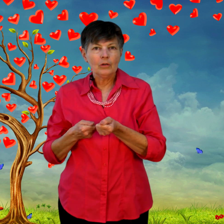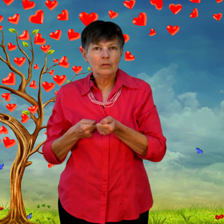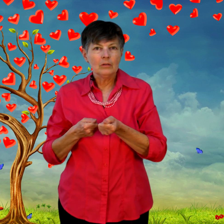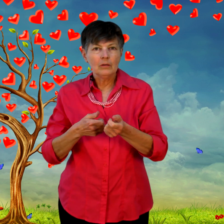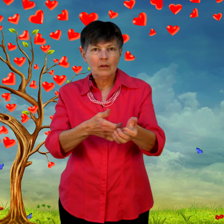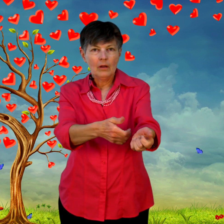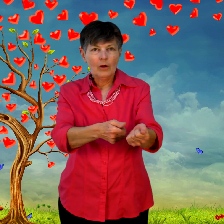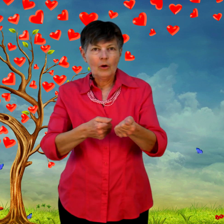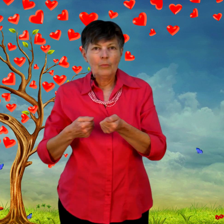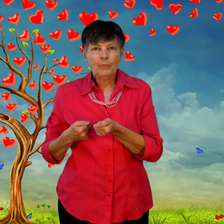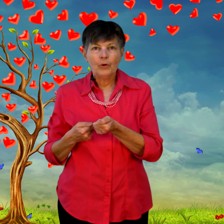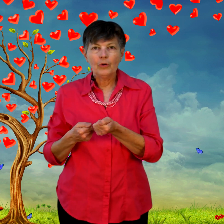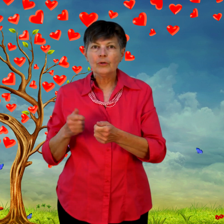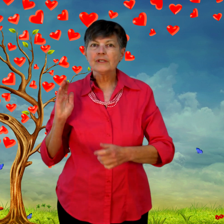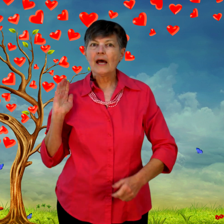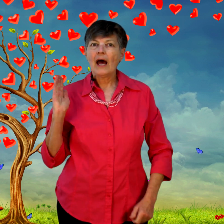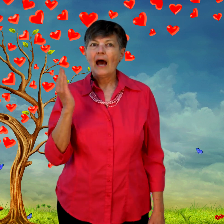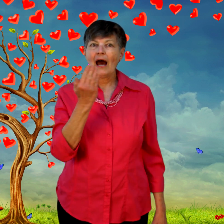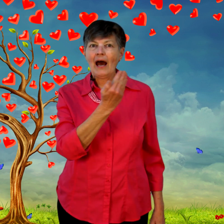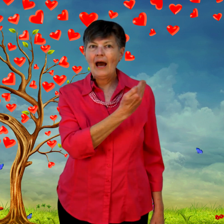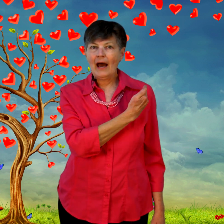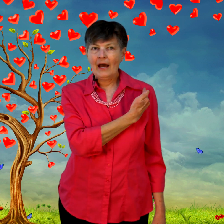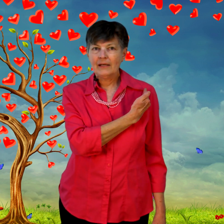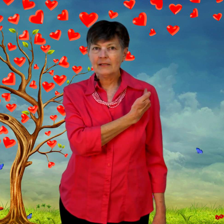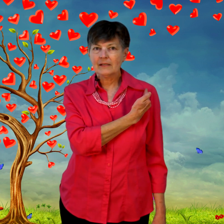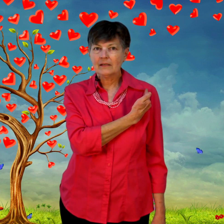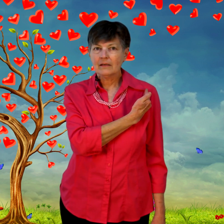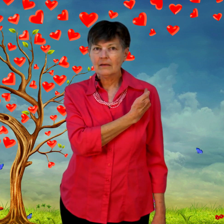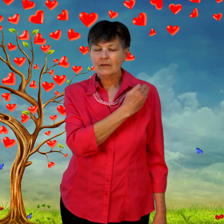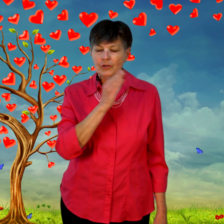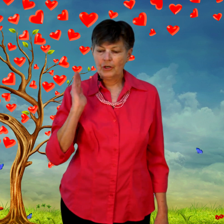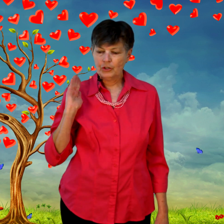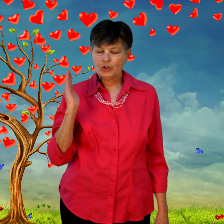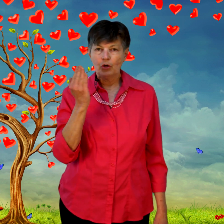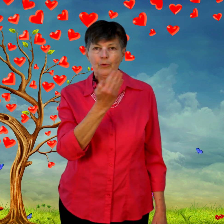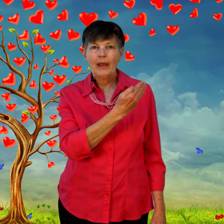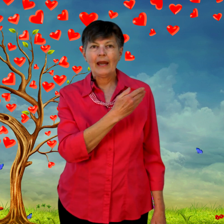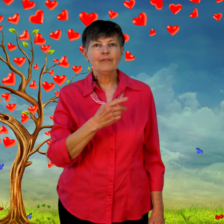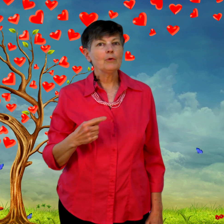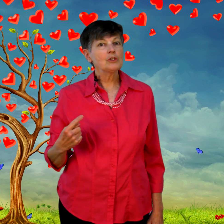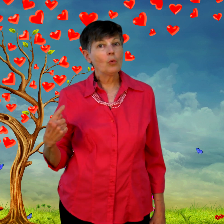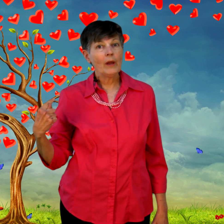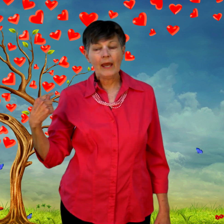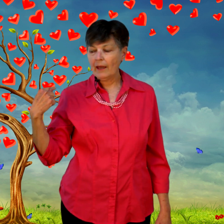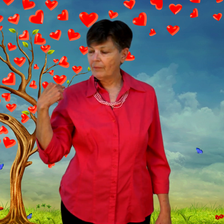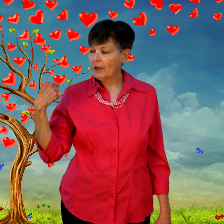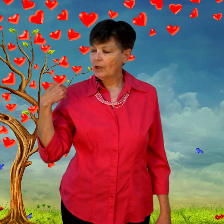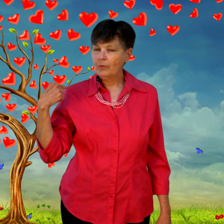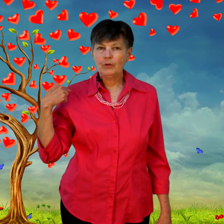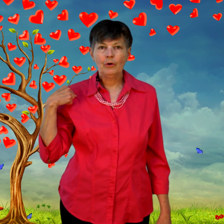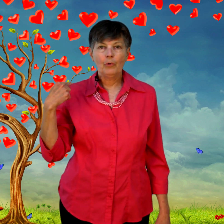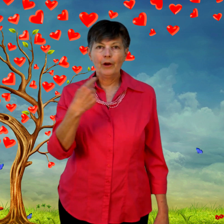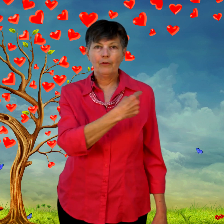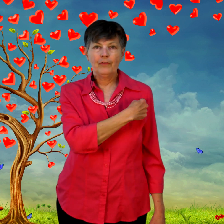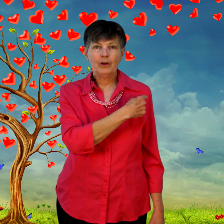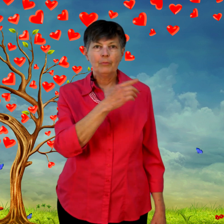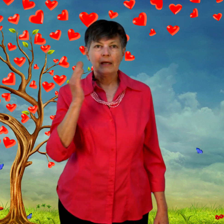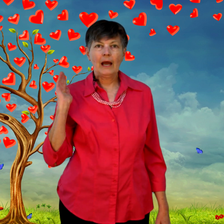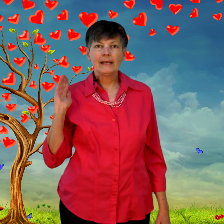Pull, pulls us. So you're going to scoop your hand. If it was a we, you would do a pointer finger, but us